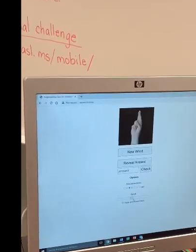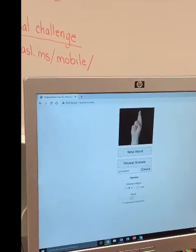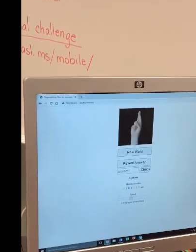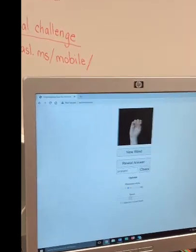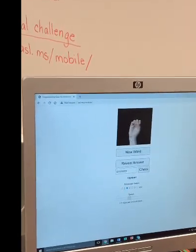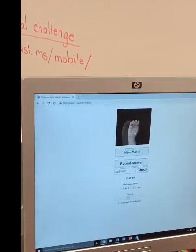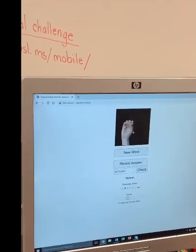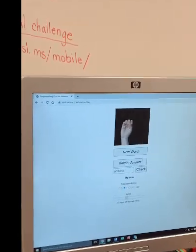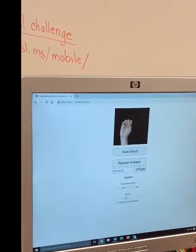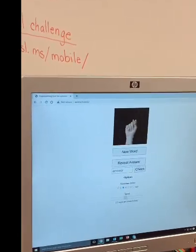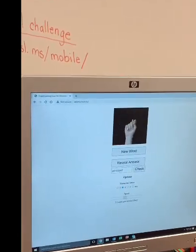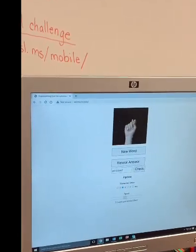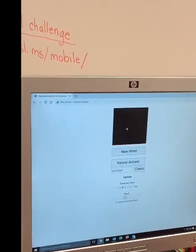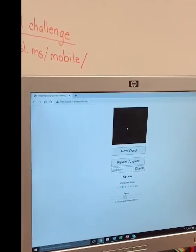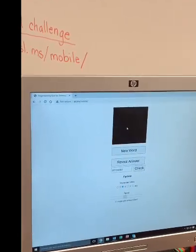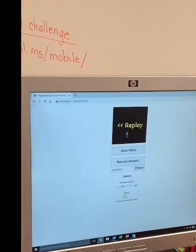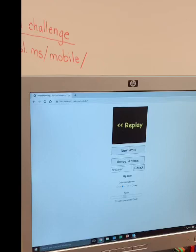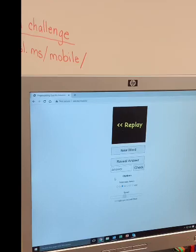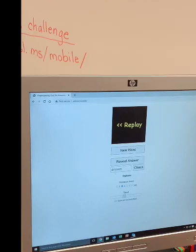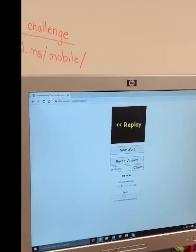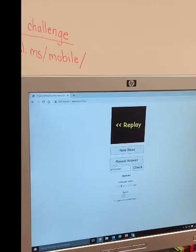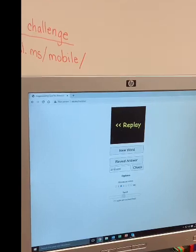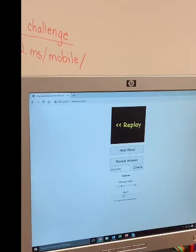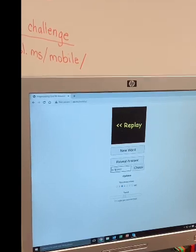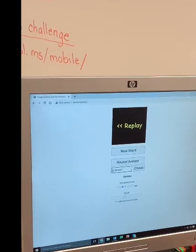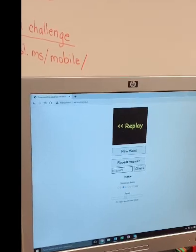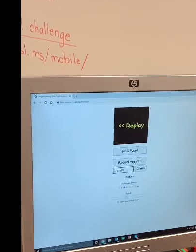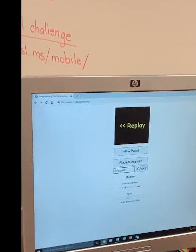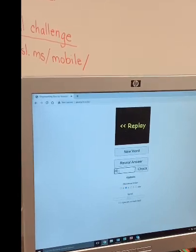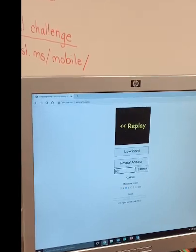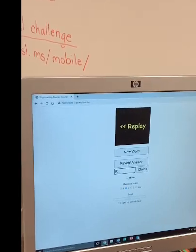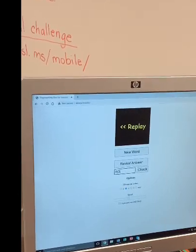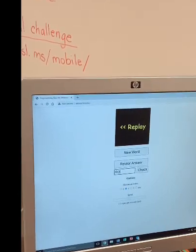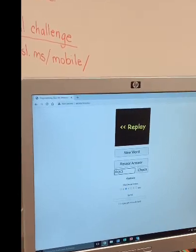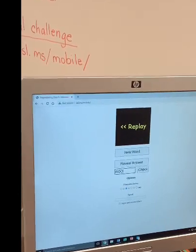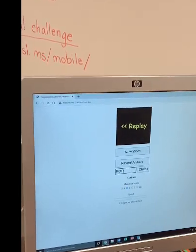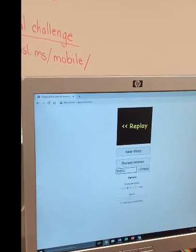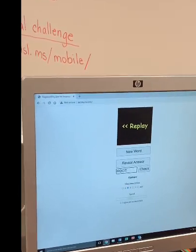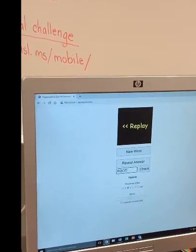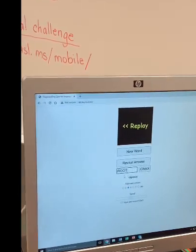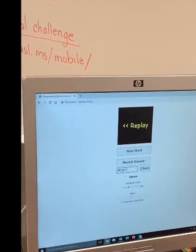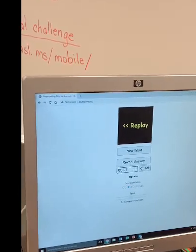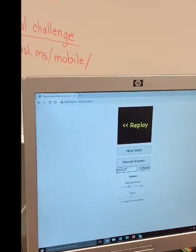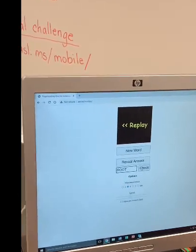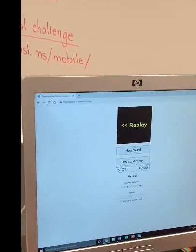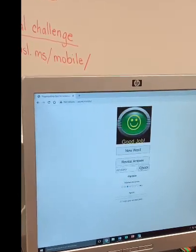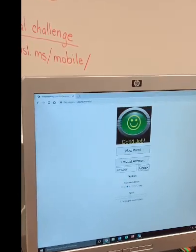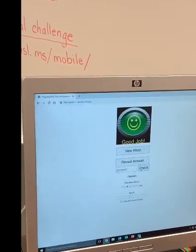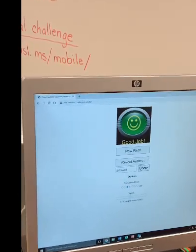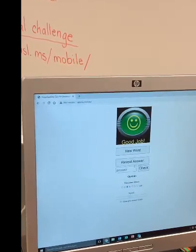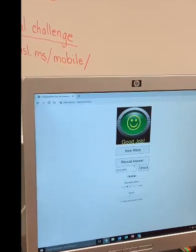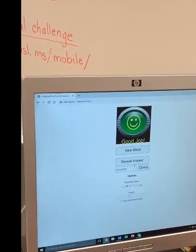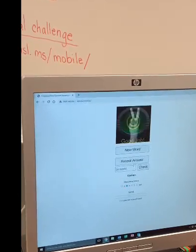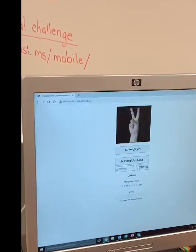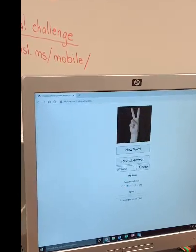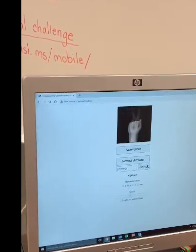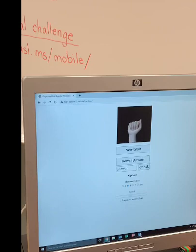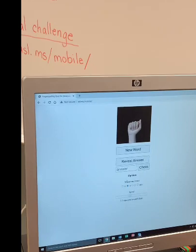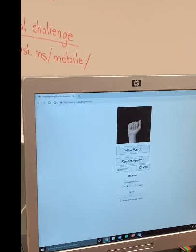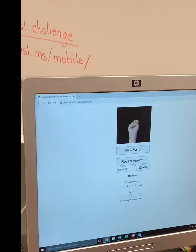and you can see how that one, R-O-O-T, you can see how fast they get going. And